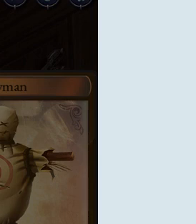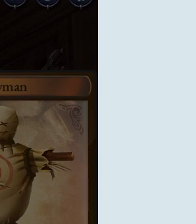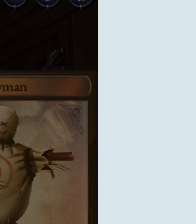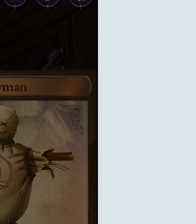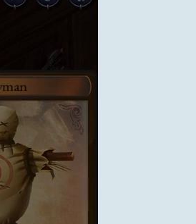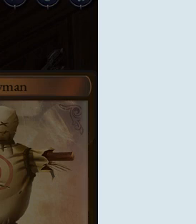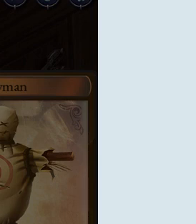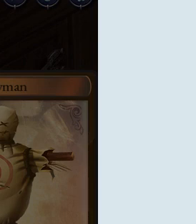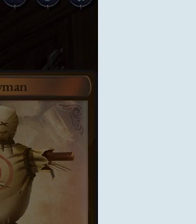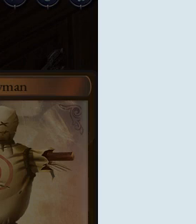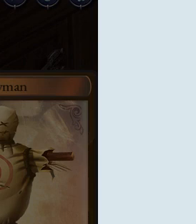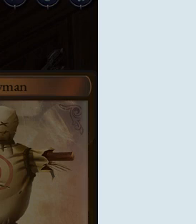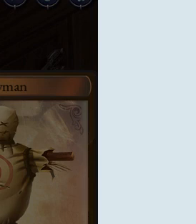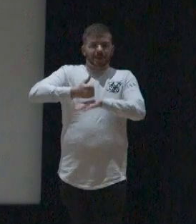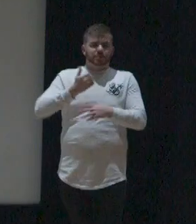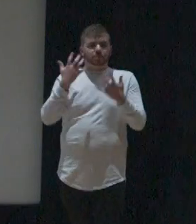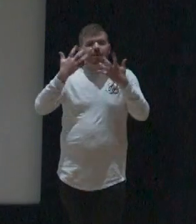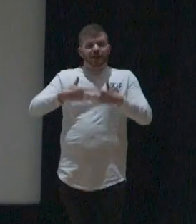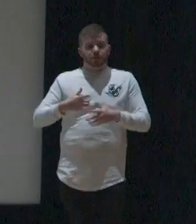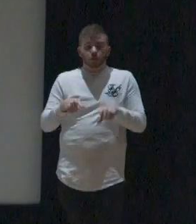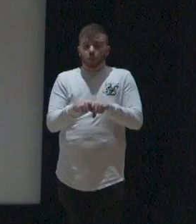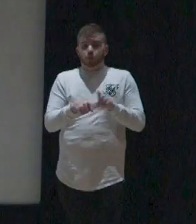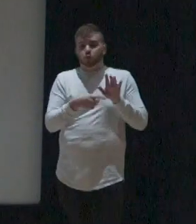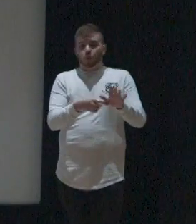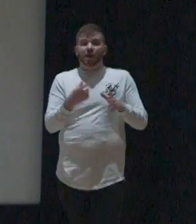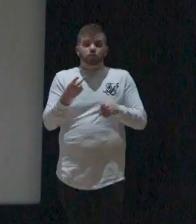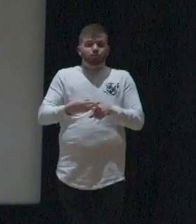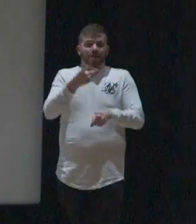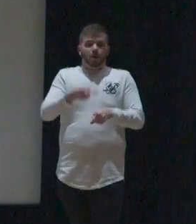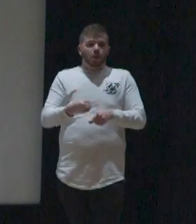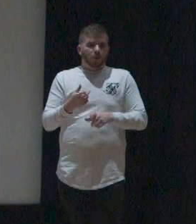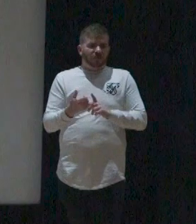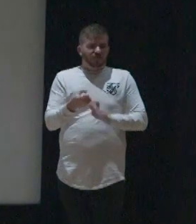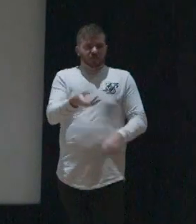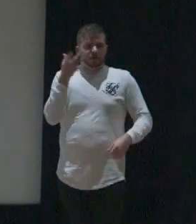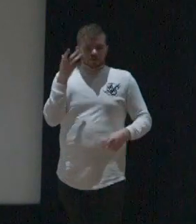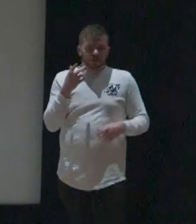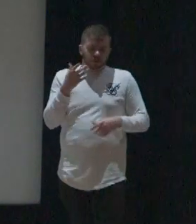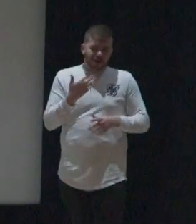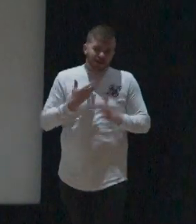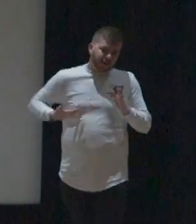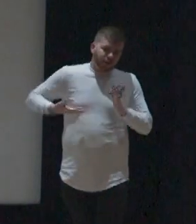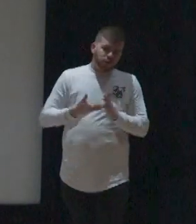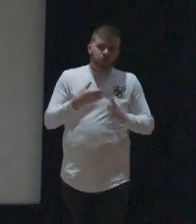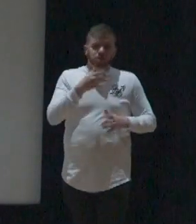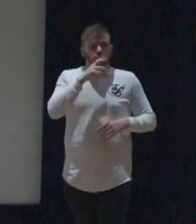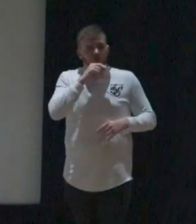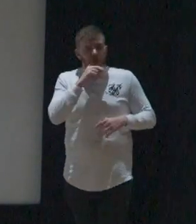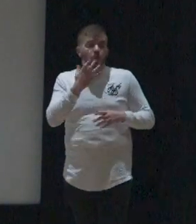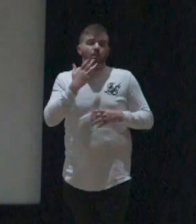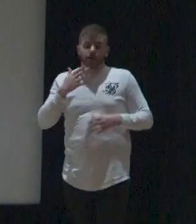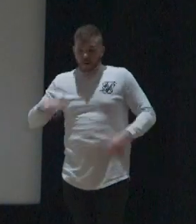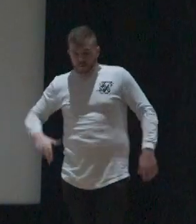to show you how to reload faster. The player then gets an additional dialogue that explains that when they pick up the card from the